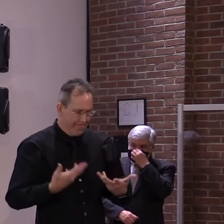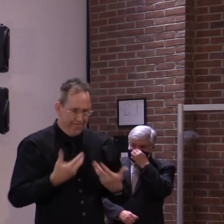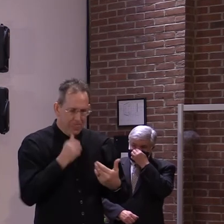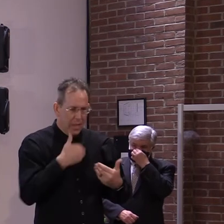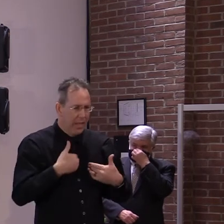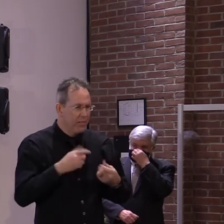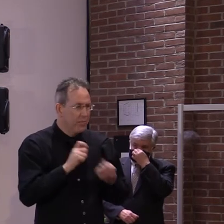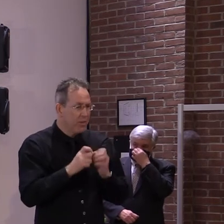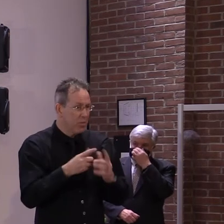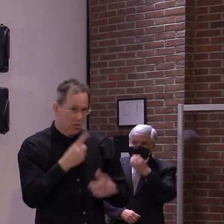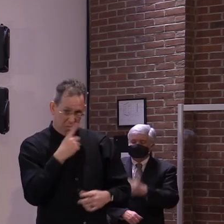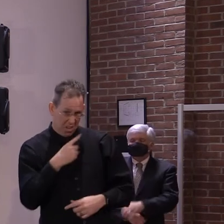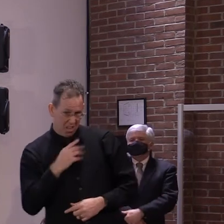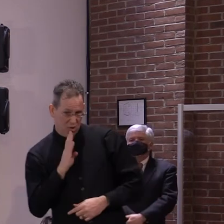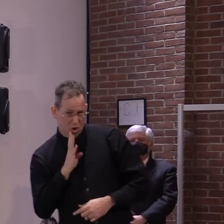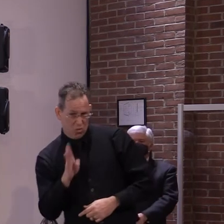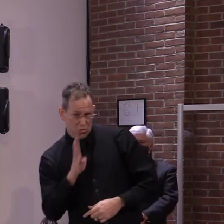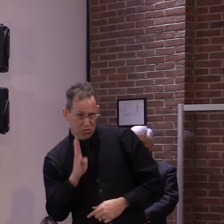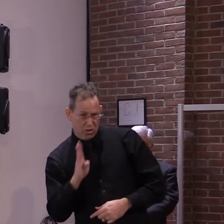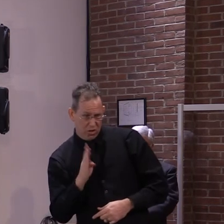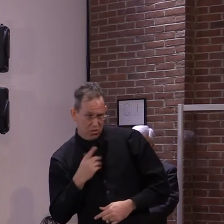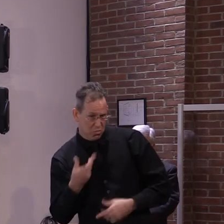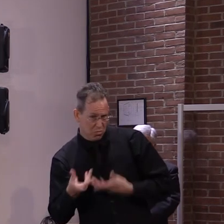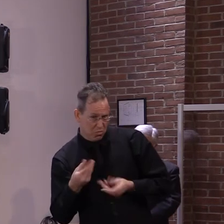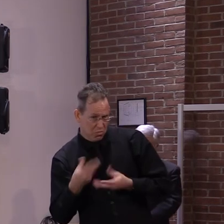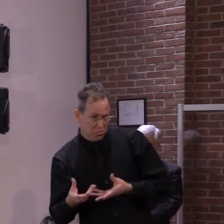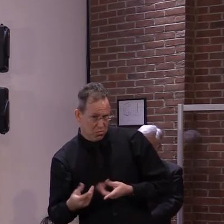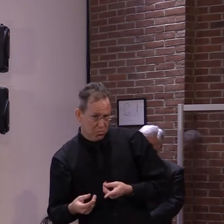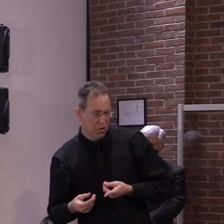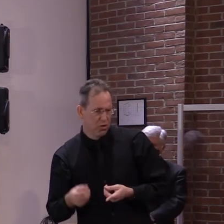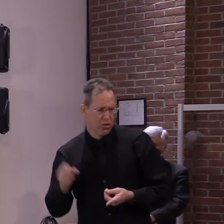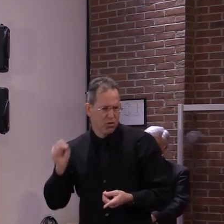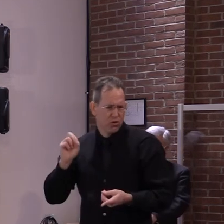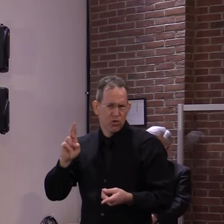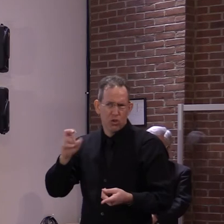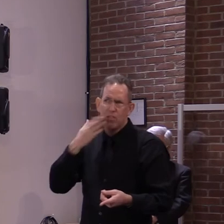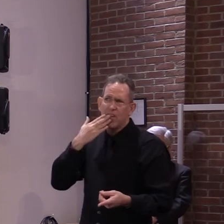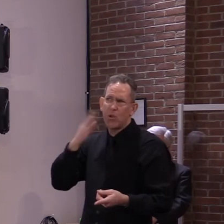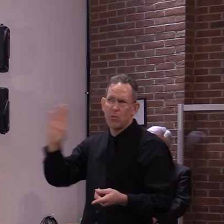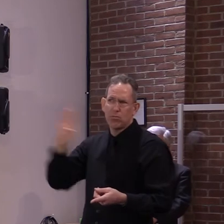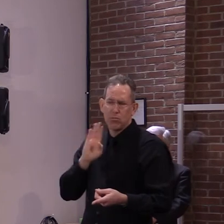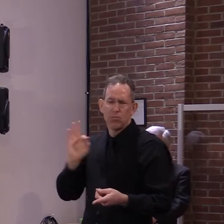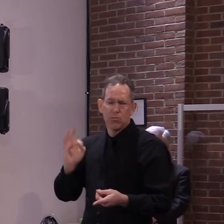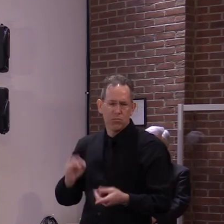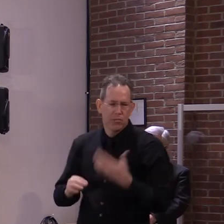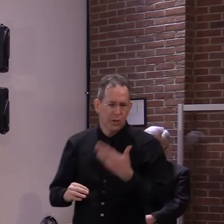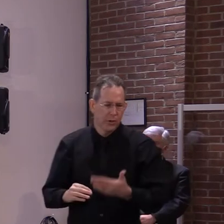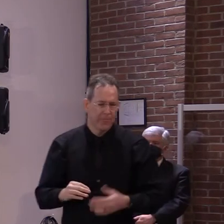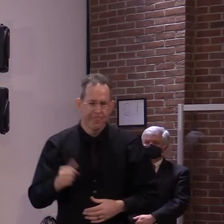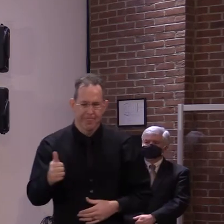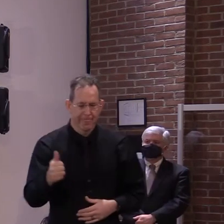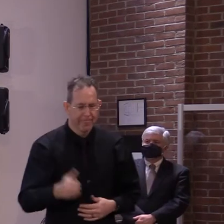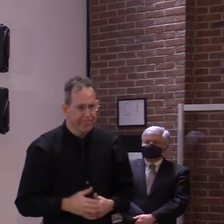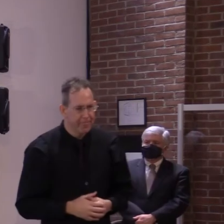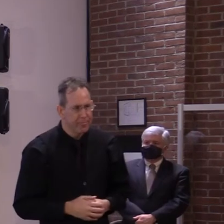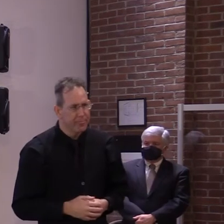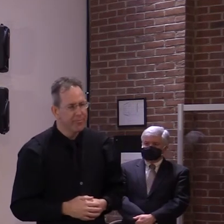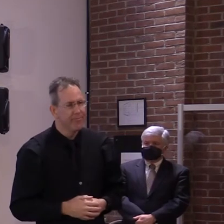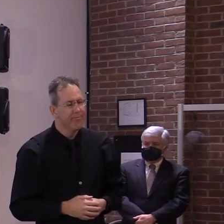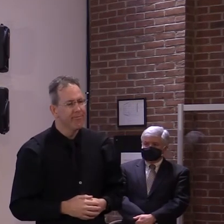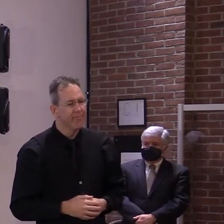conference and get you those numbers a question for the fba but i can get that for you all right great thank